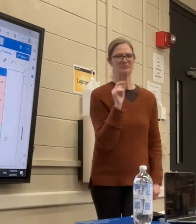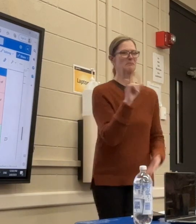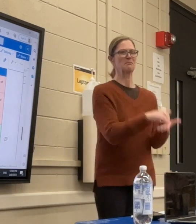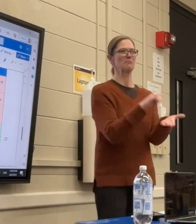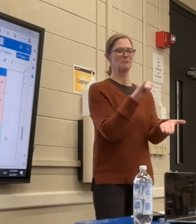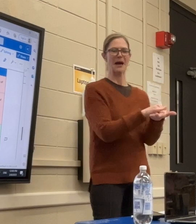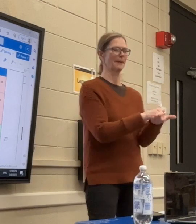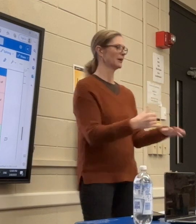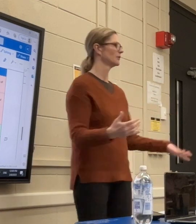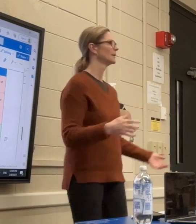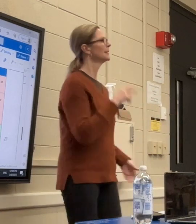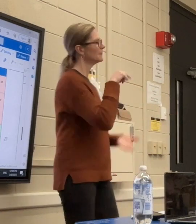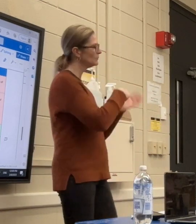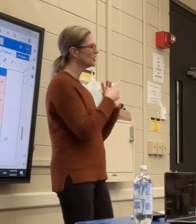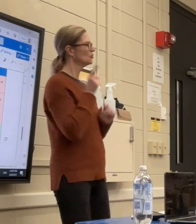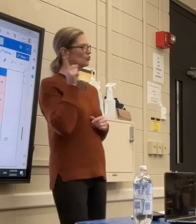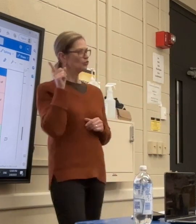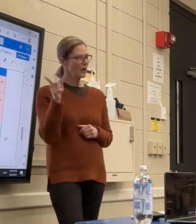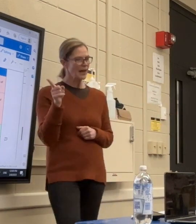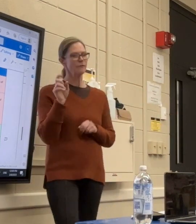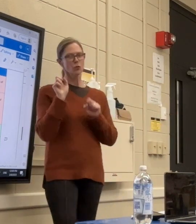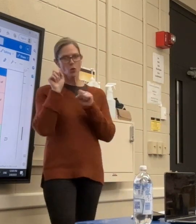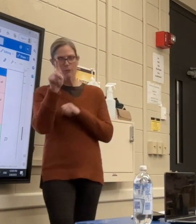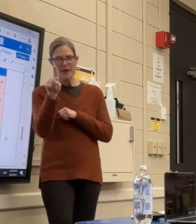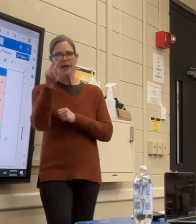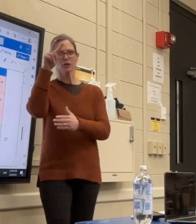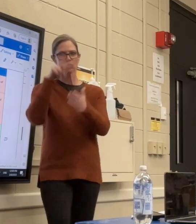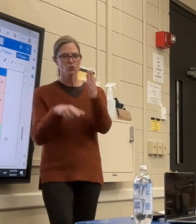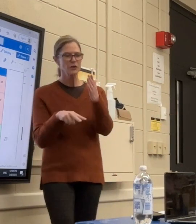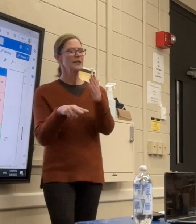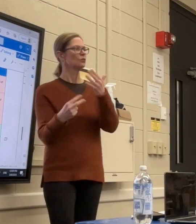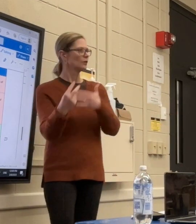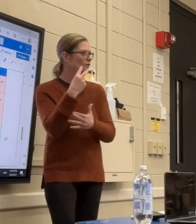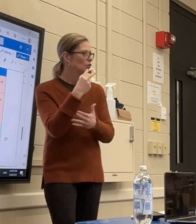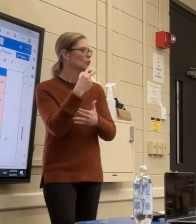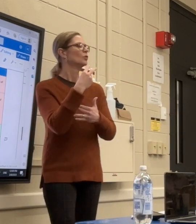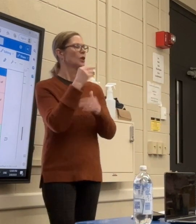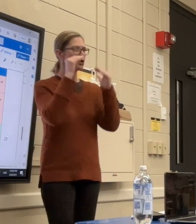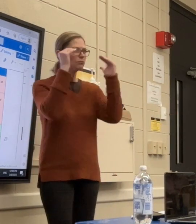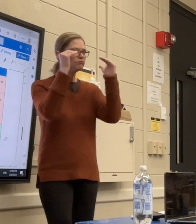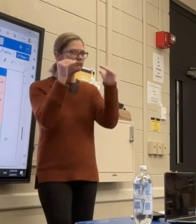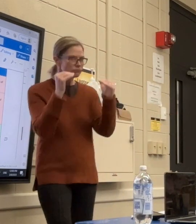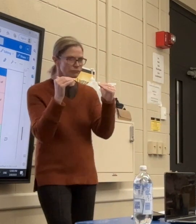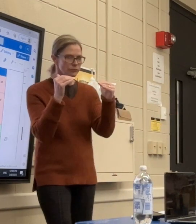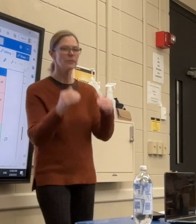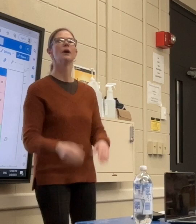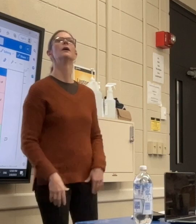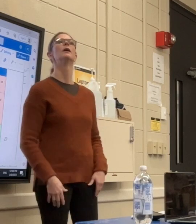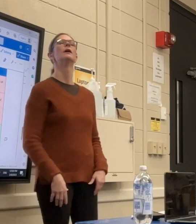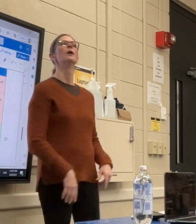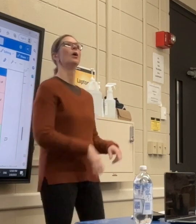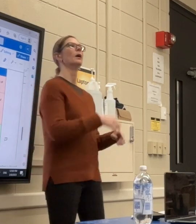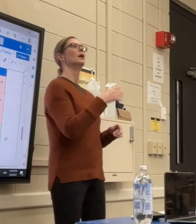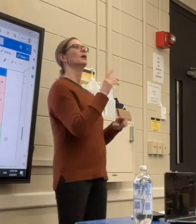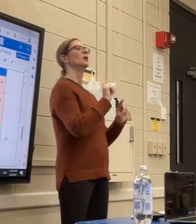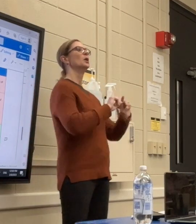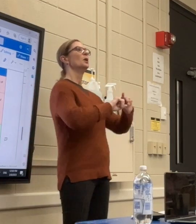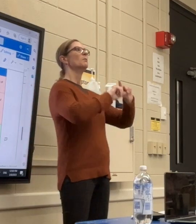You will not have this memorized, it's absolutely impossible, but it is right there for you to read, for you to review and look back on what you need to